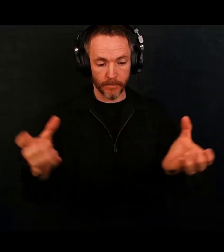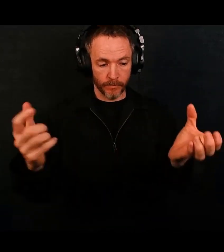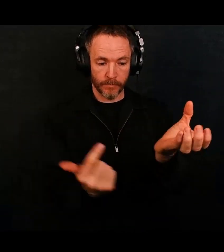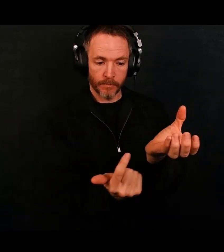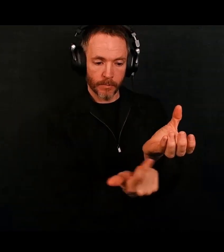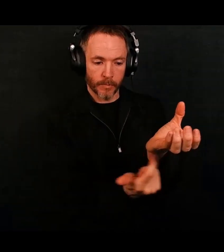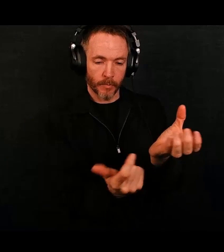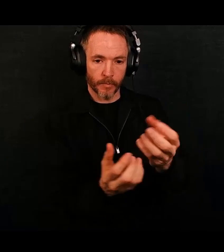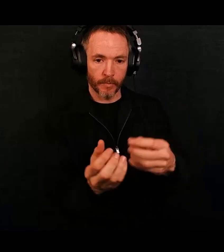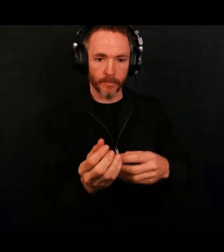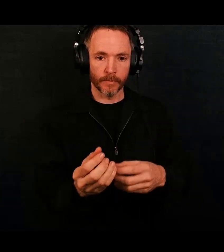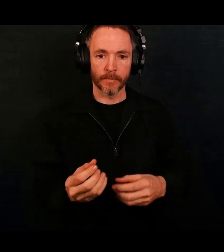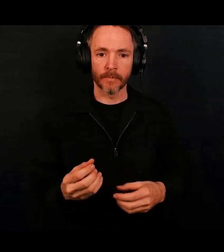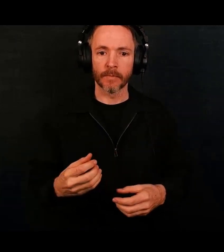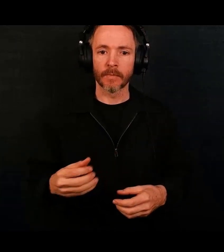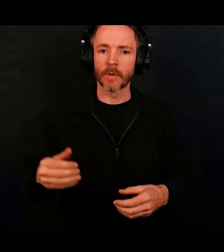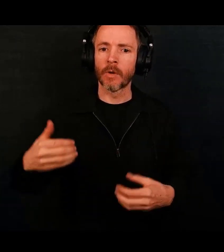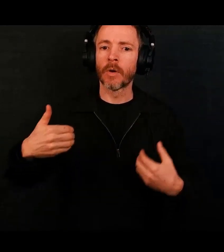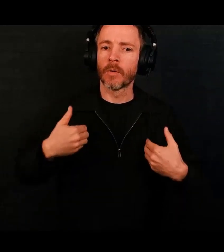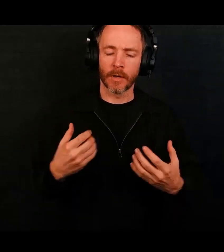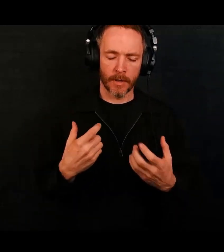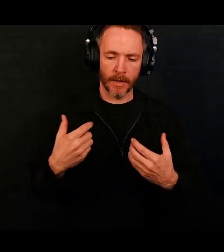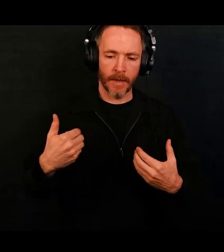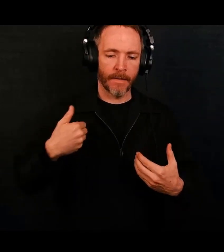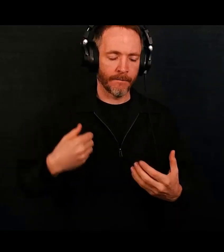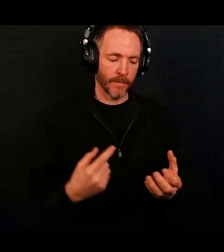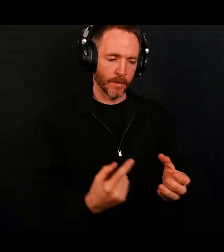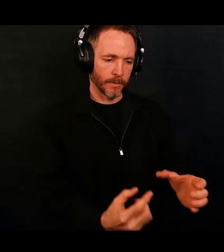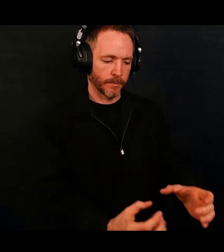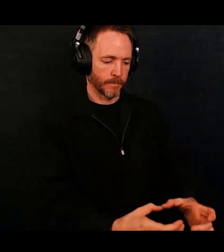just dump this into the gray water tank.